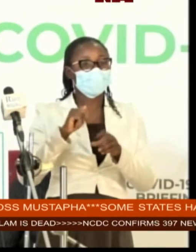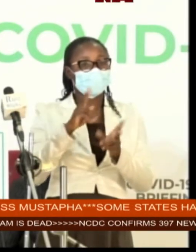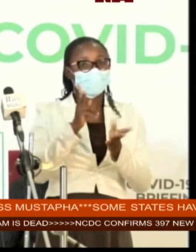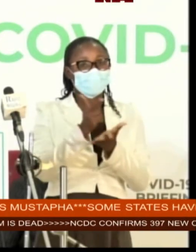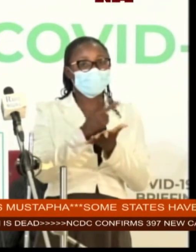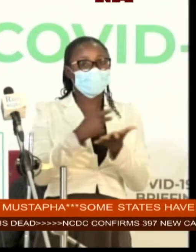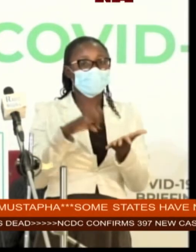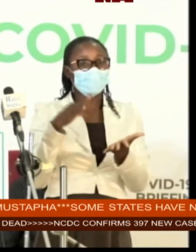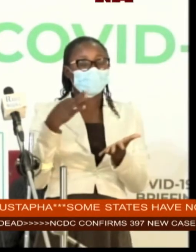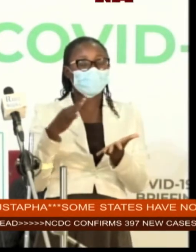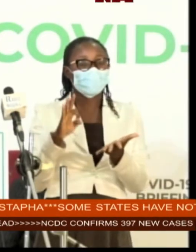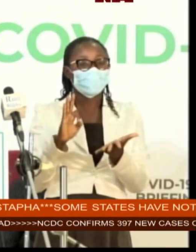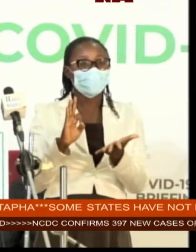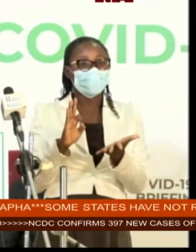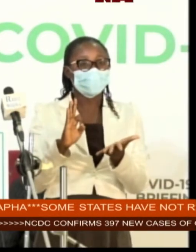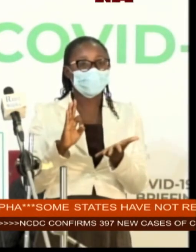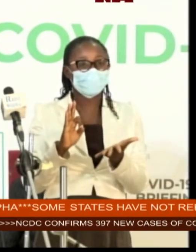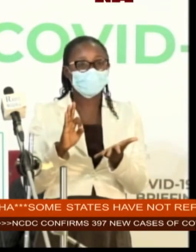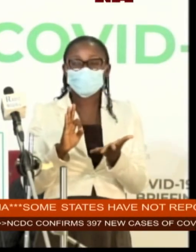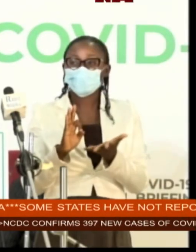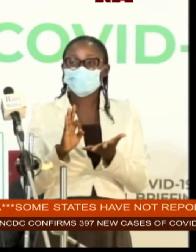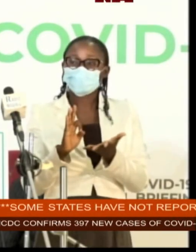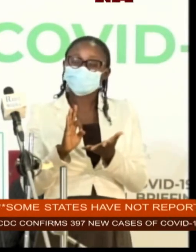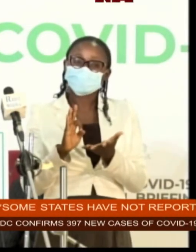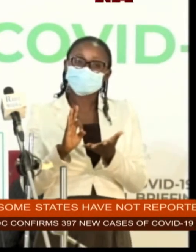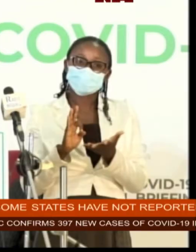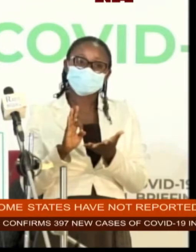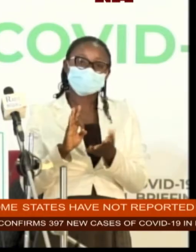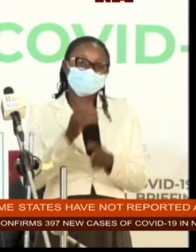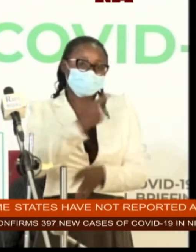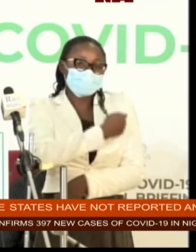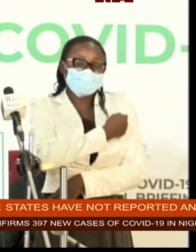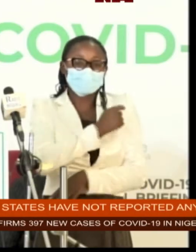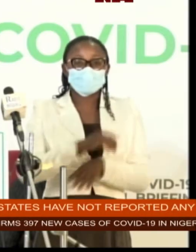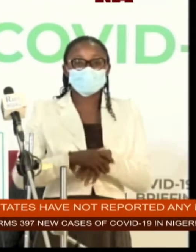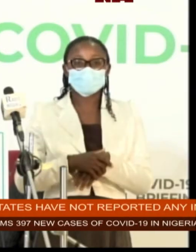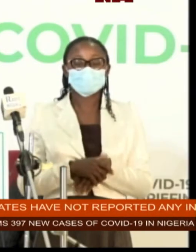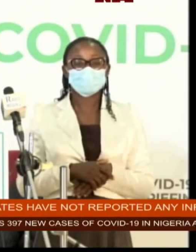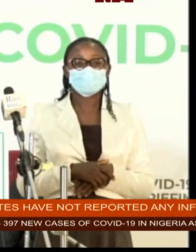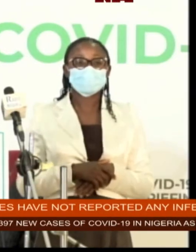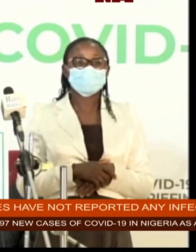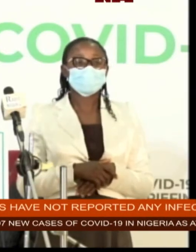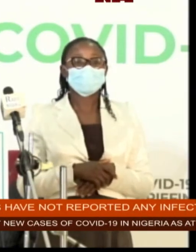videos with a negative narrative on vaccine.